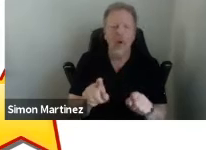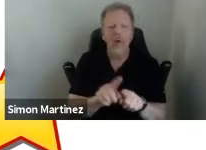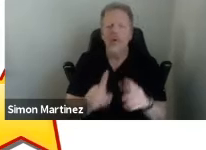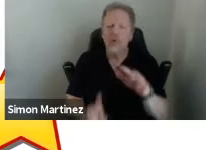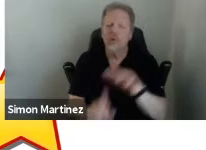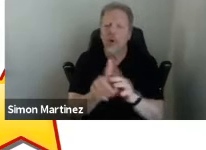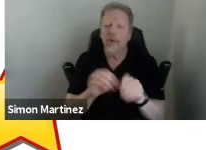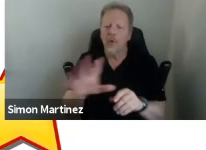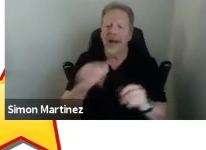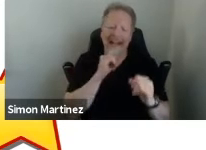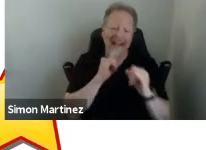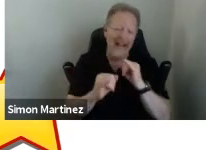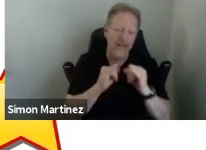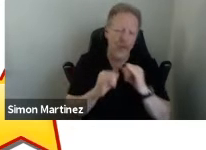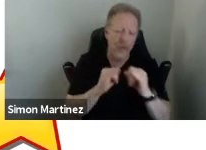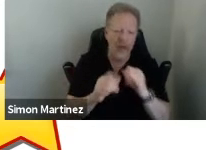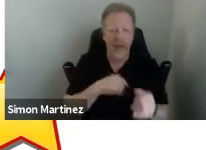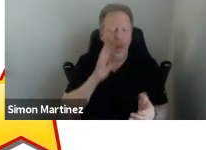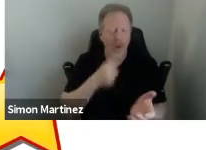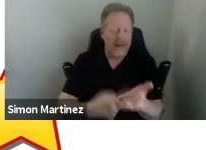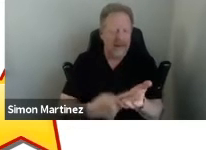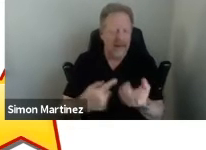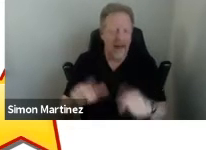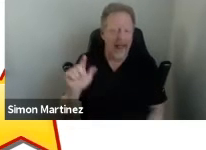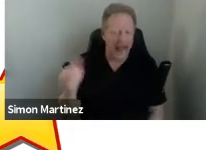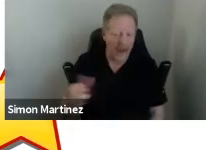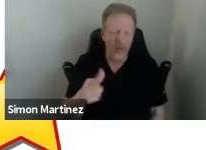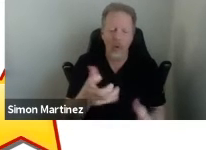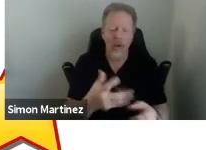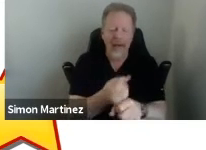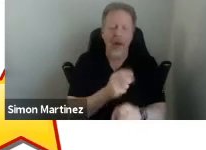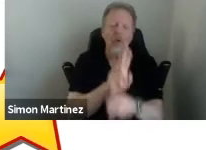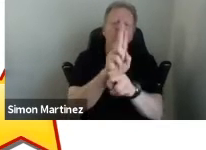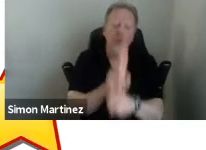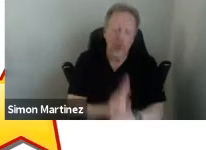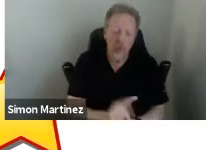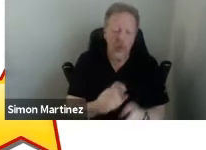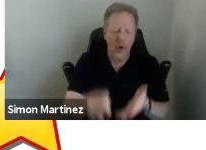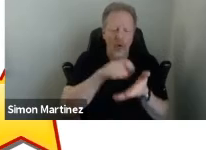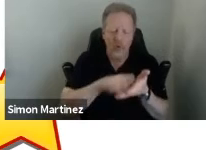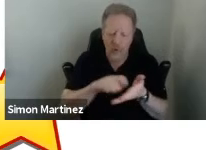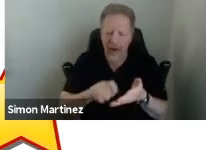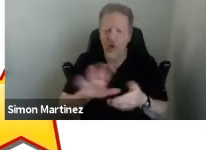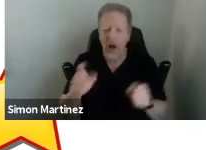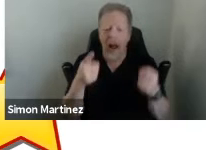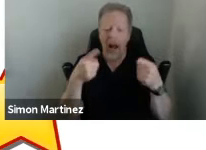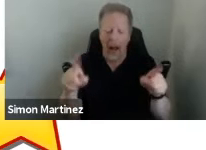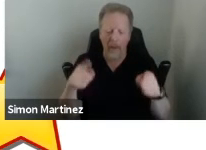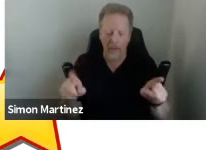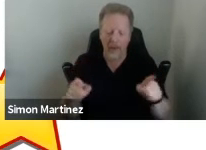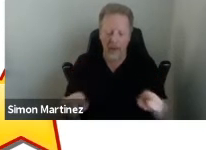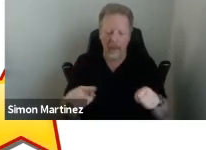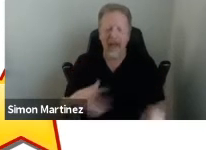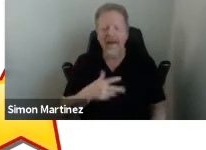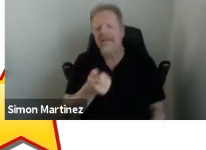in your interview that I'll be talking later on. So you want to get used to writing accomplishments and to have a